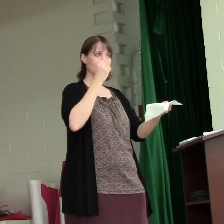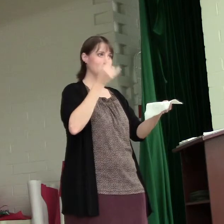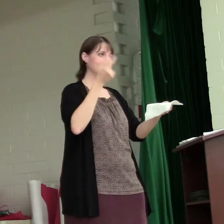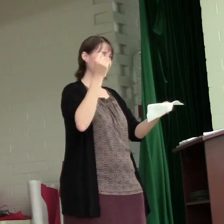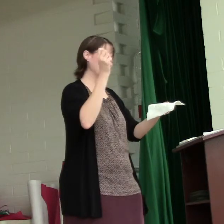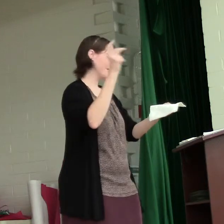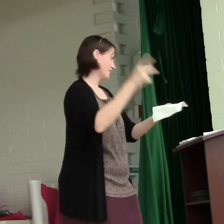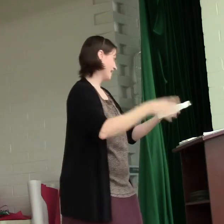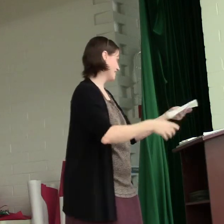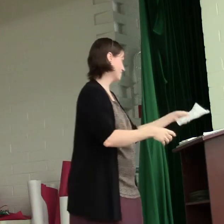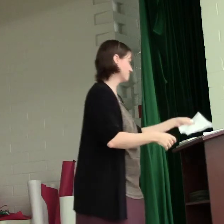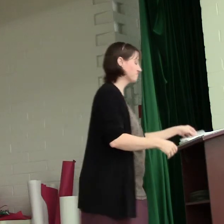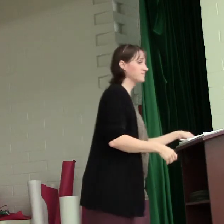We will later on take it, okay?